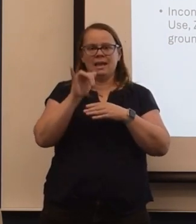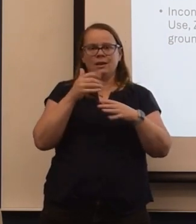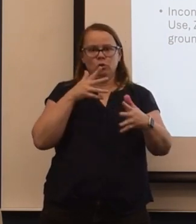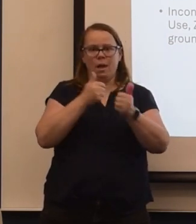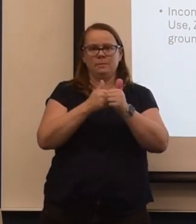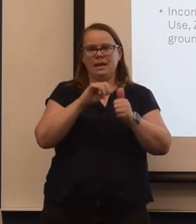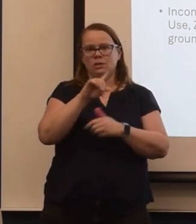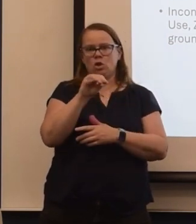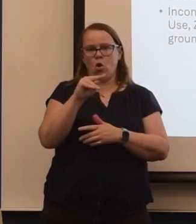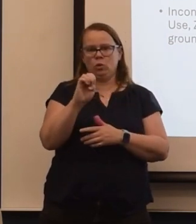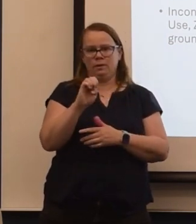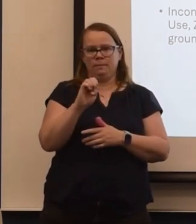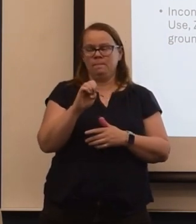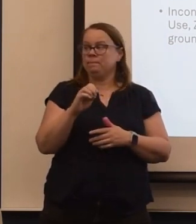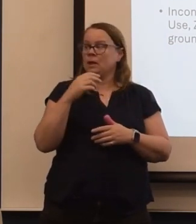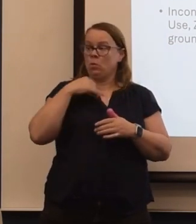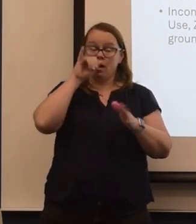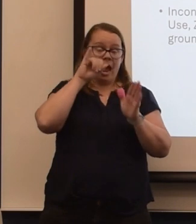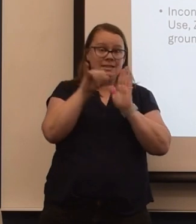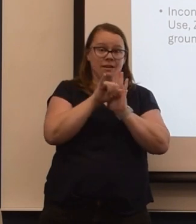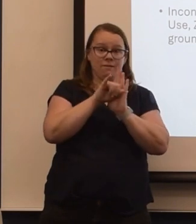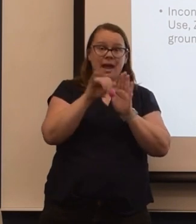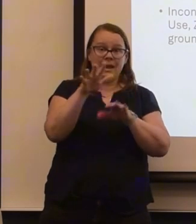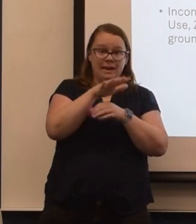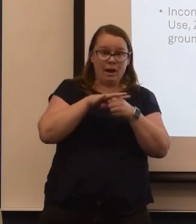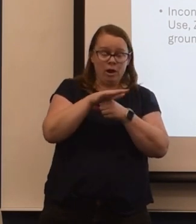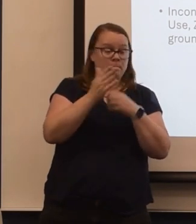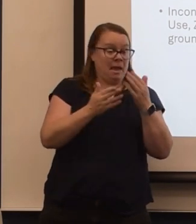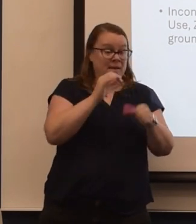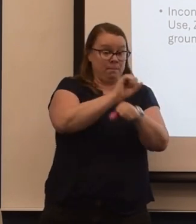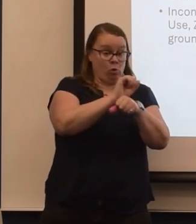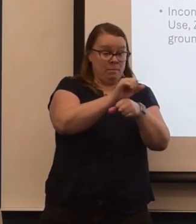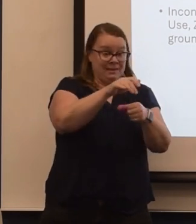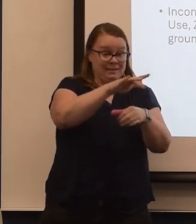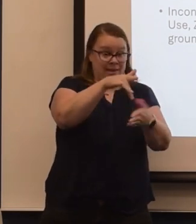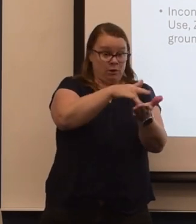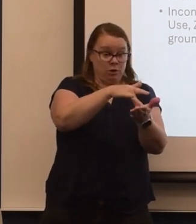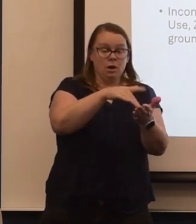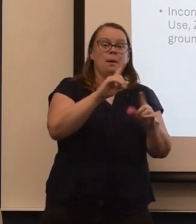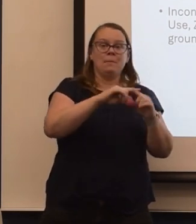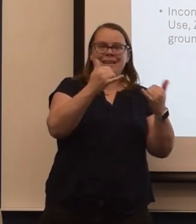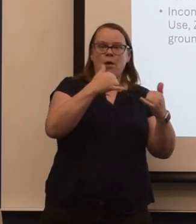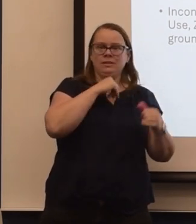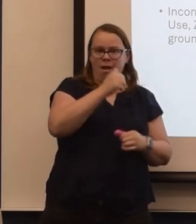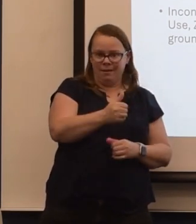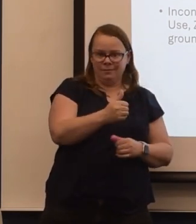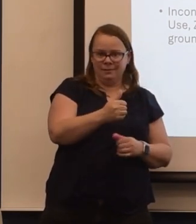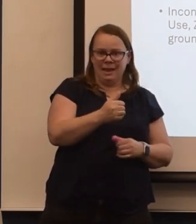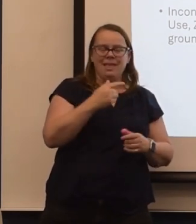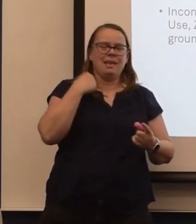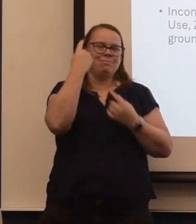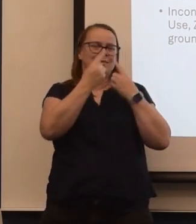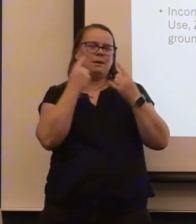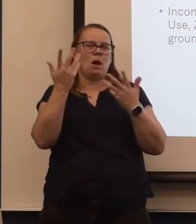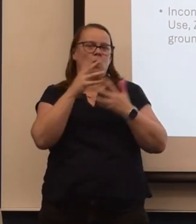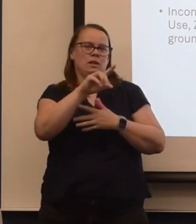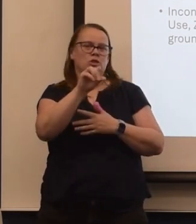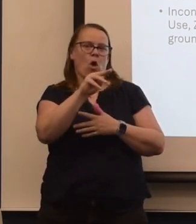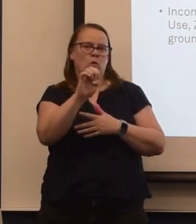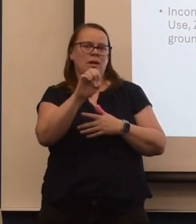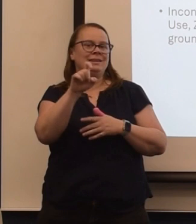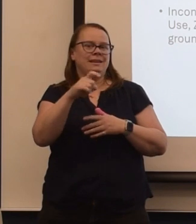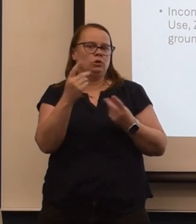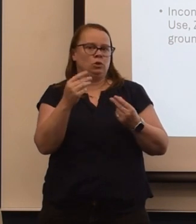maybe we'll identify an area that used to be an employment center, but now it's not an employment center, and we might then consider what our zoning needs to